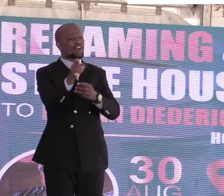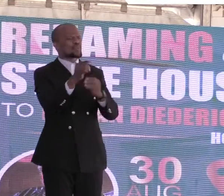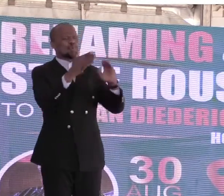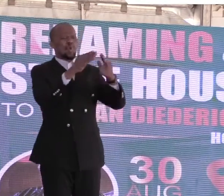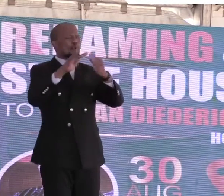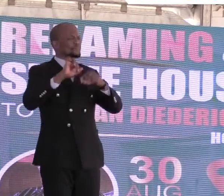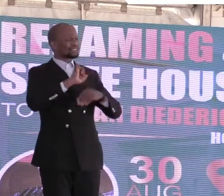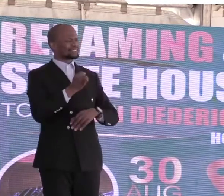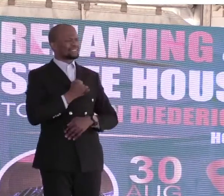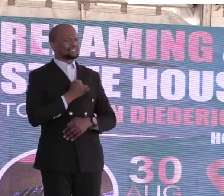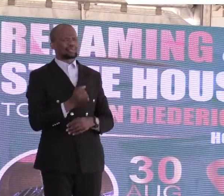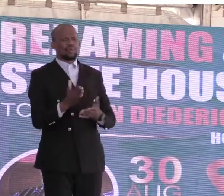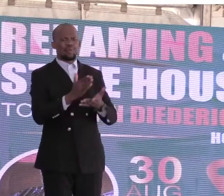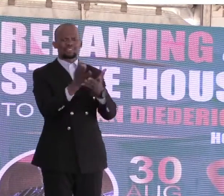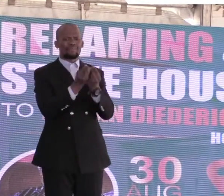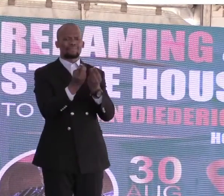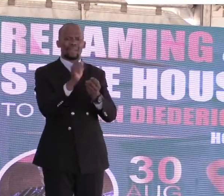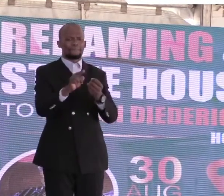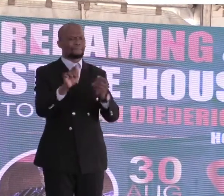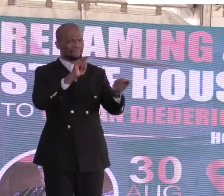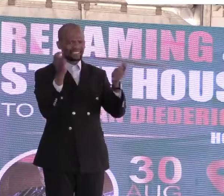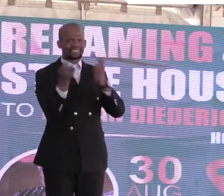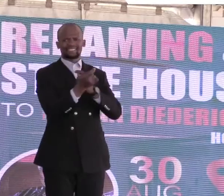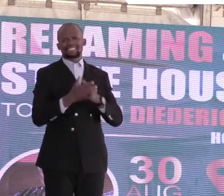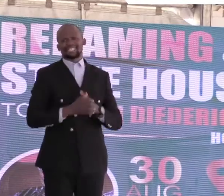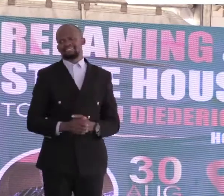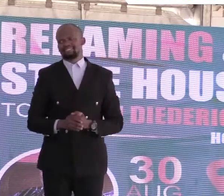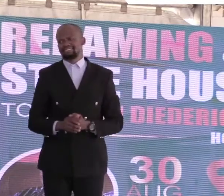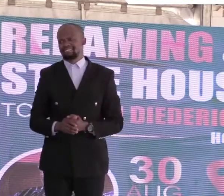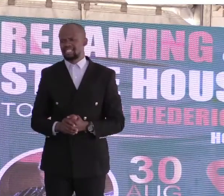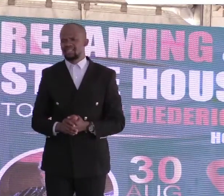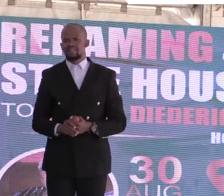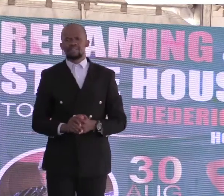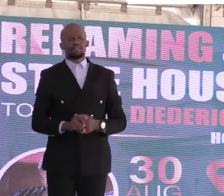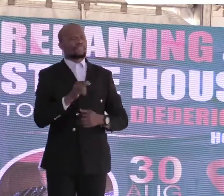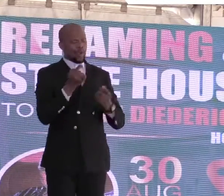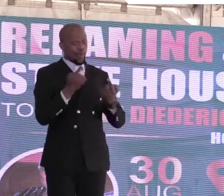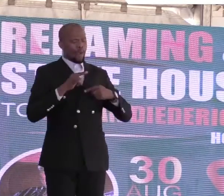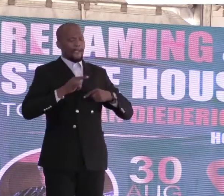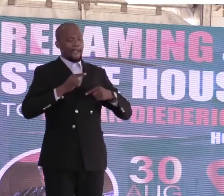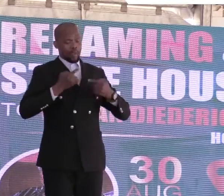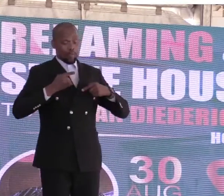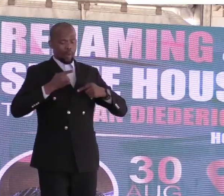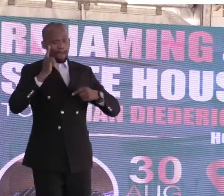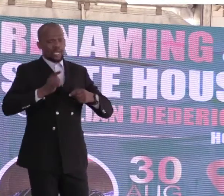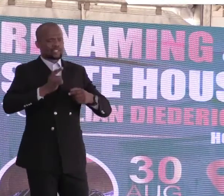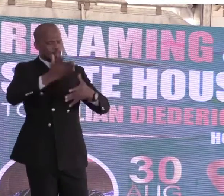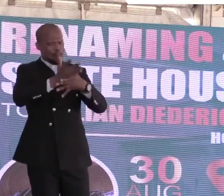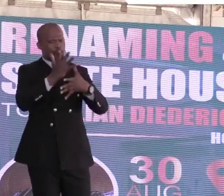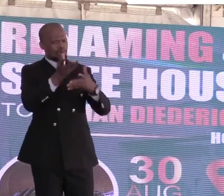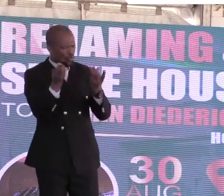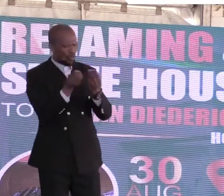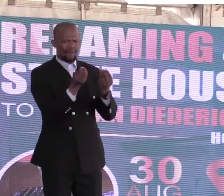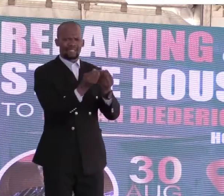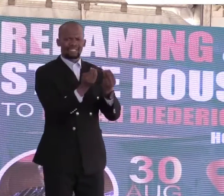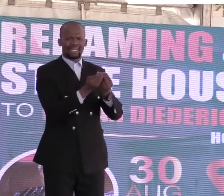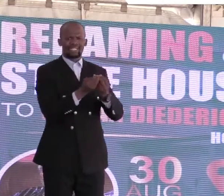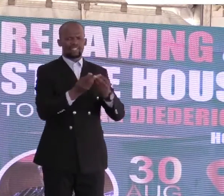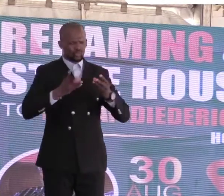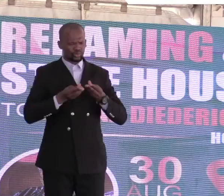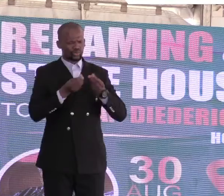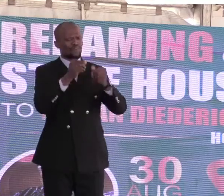in. Something must change, something must give. So we've got to work together to hit hard on